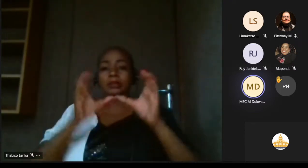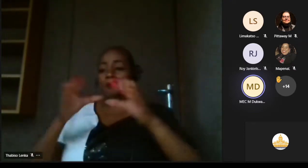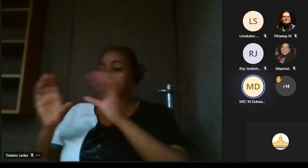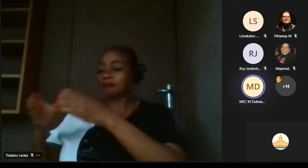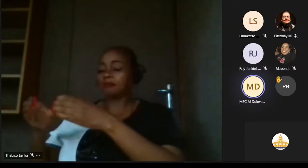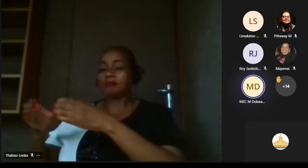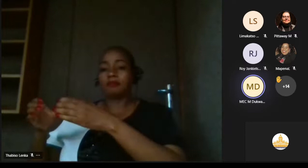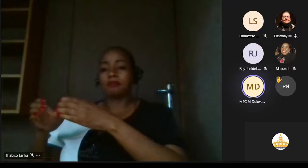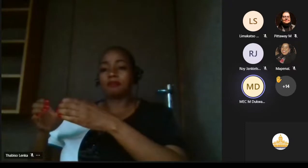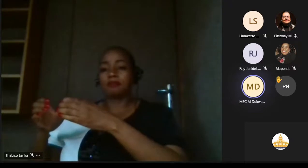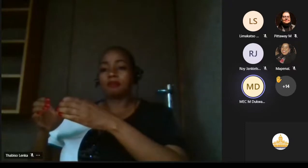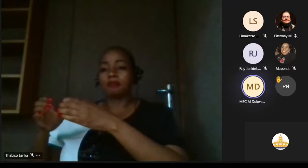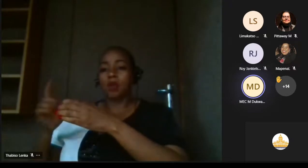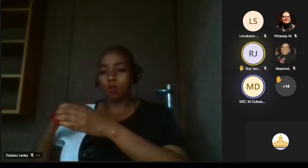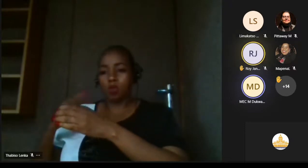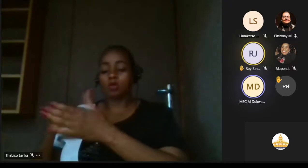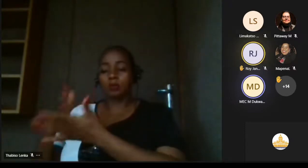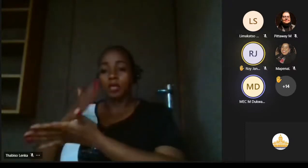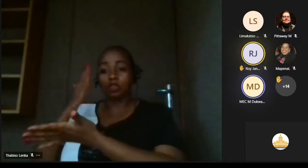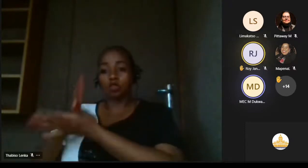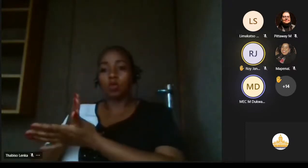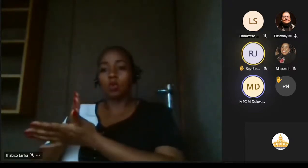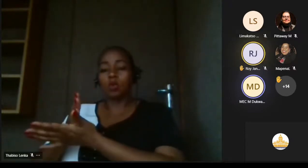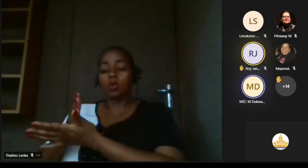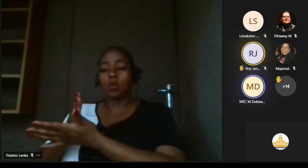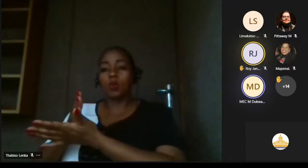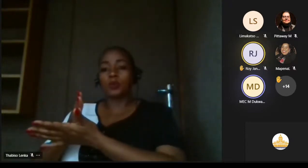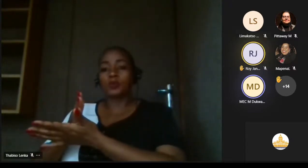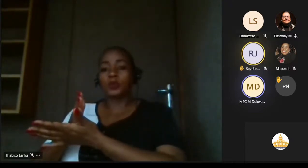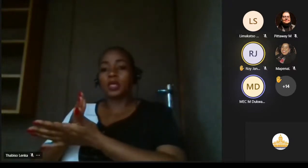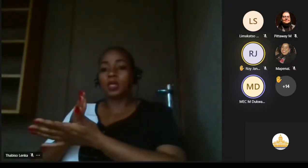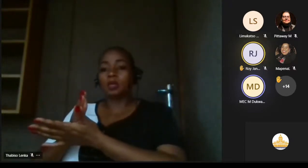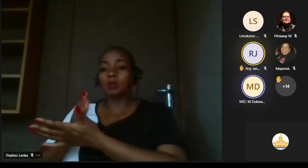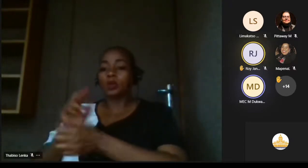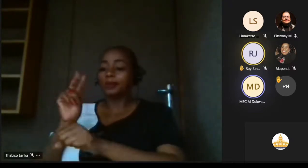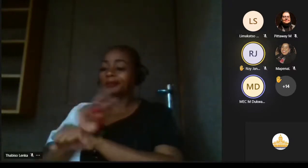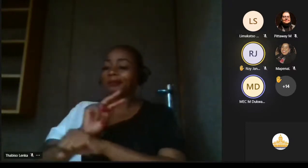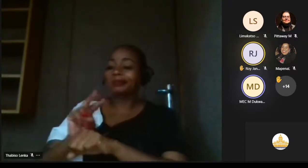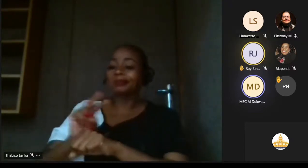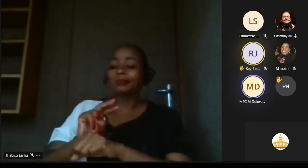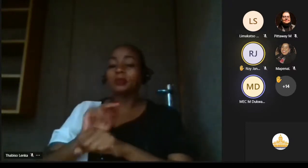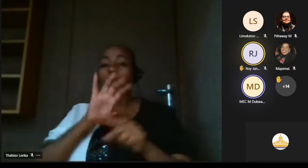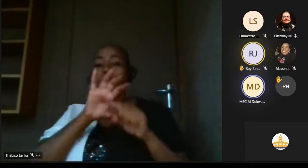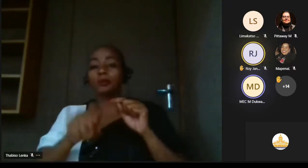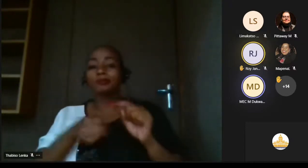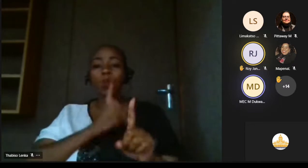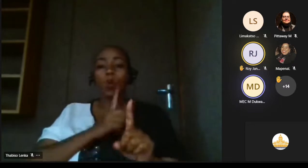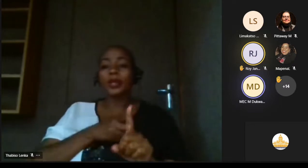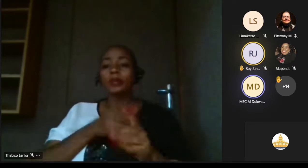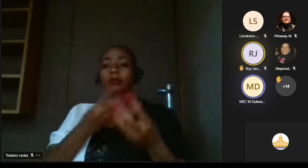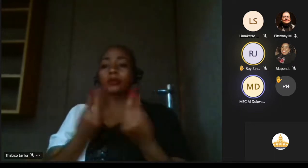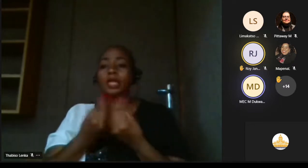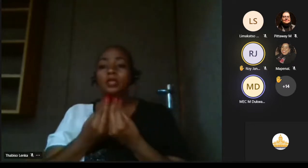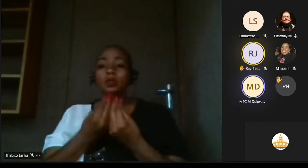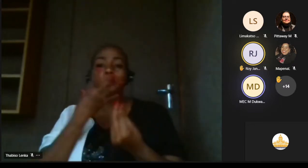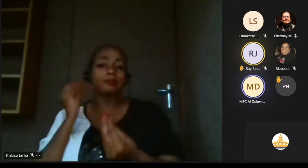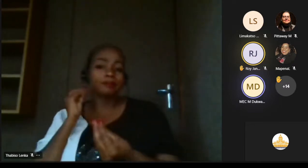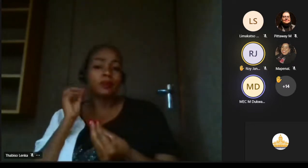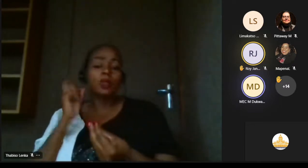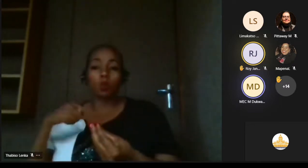aides, which will meet every time to pick up early warning signs and troubleshoot challenges as